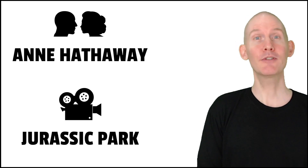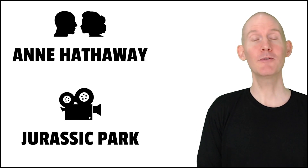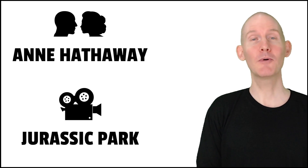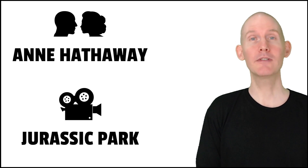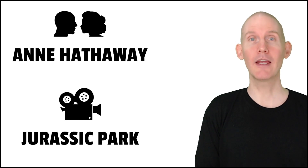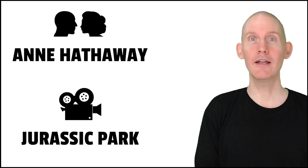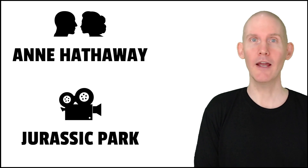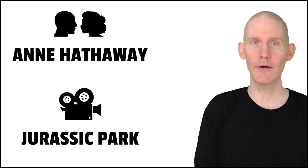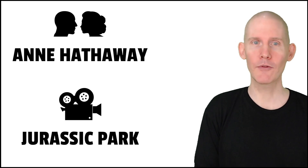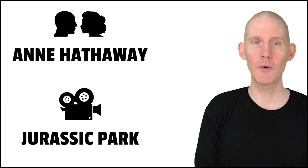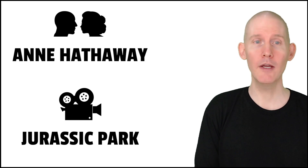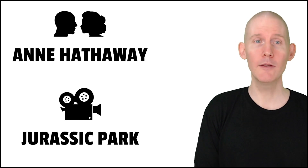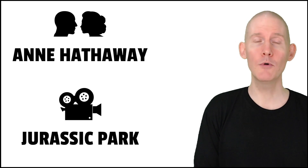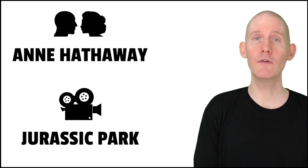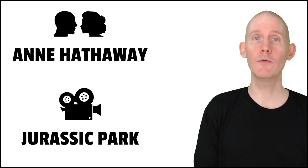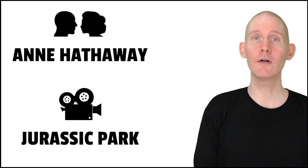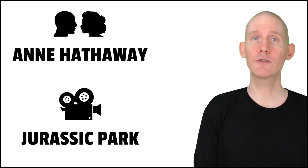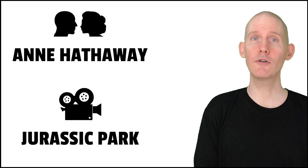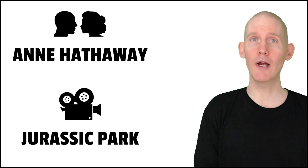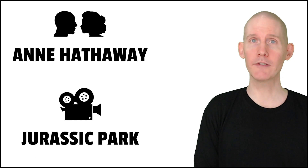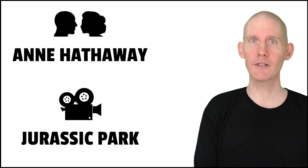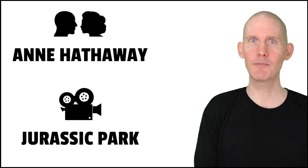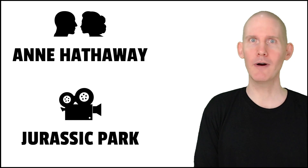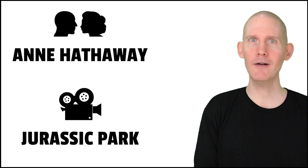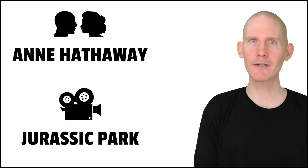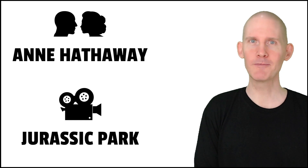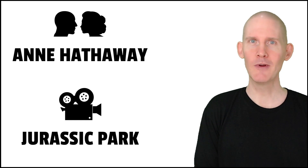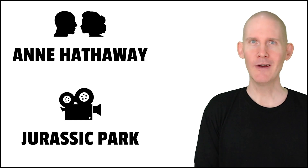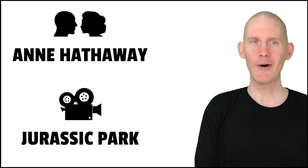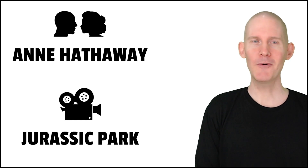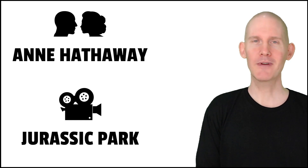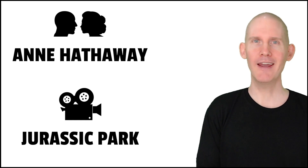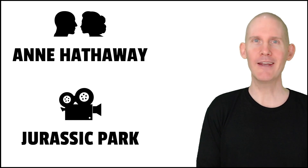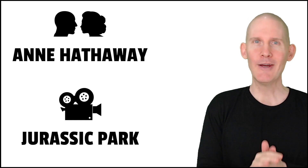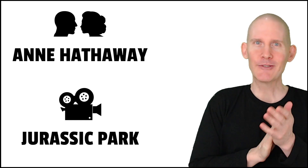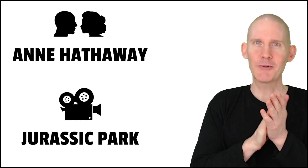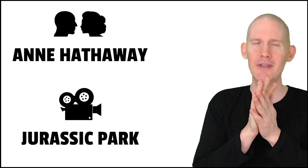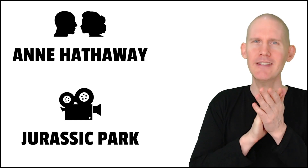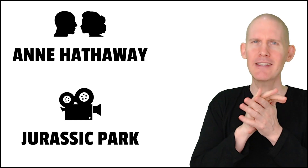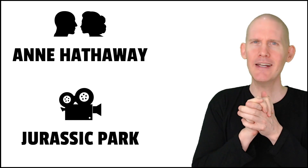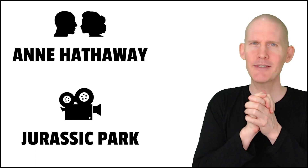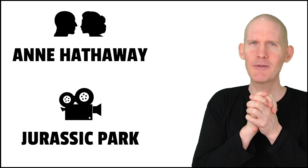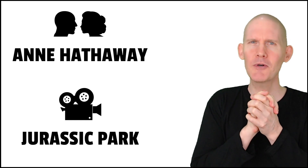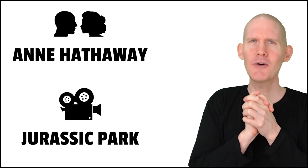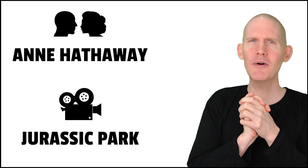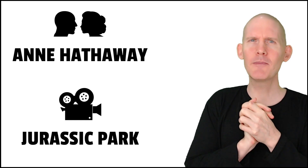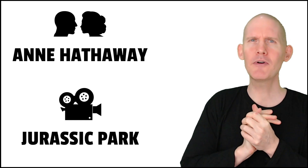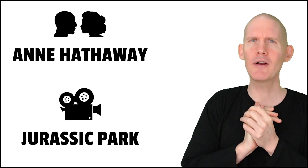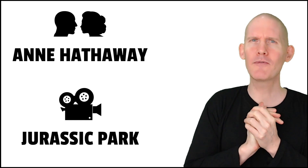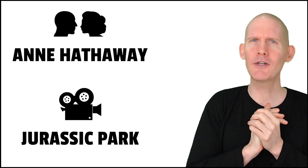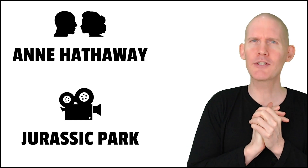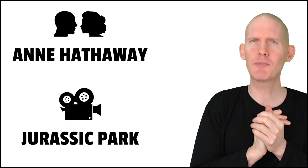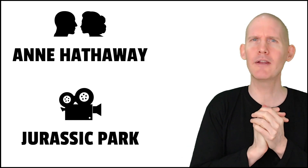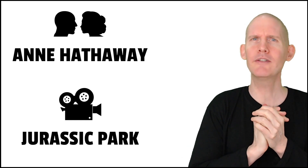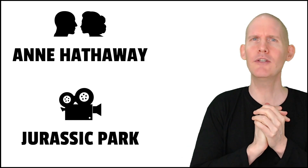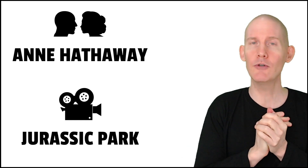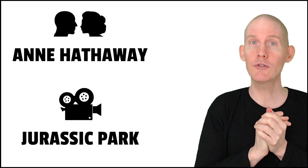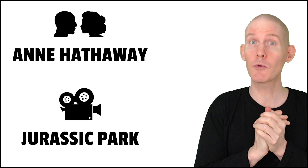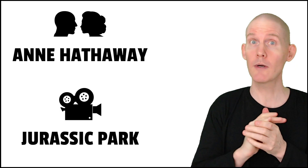was Anne Hathaway and the movie was Jurassic Park. Okay, so in this lesson, we're going to put our fingerspelling to use. We're going to